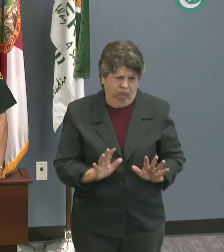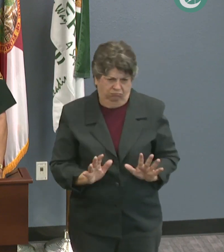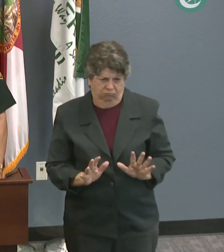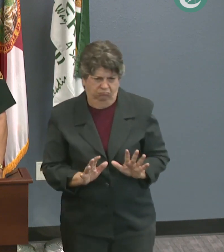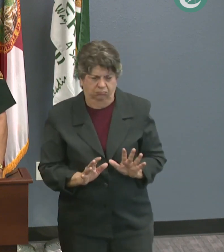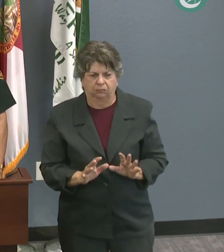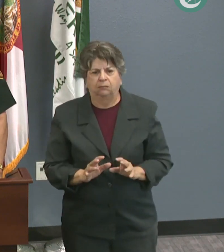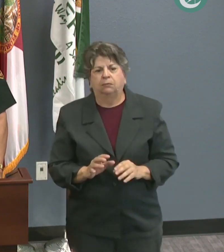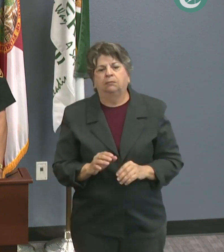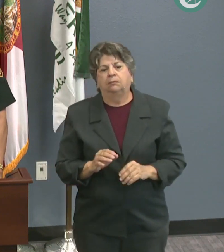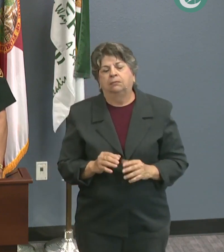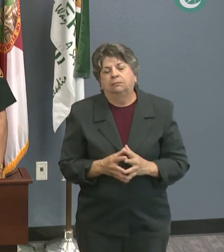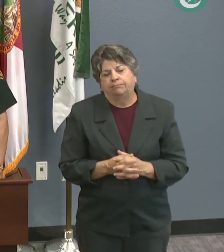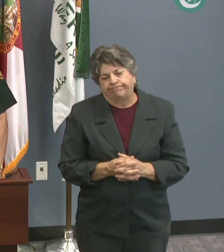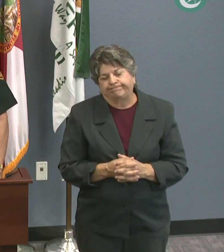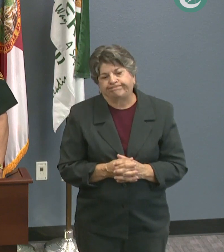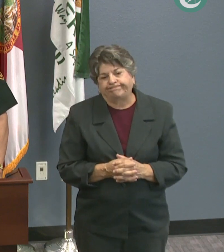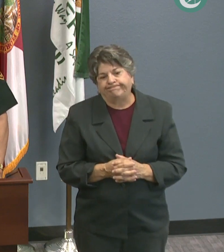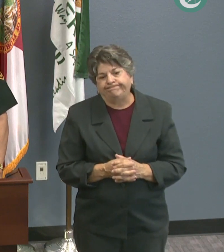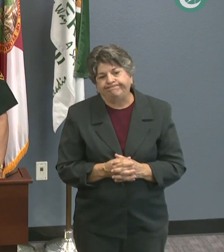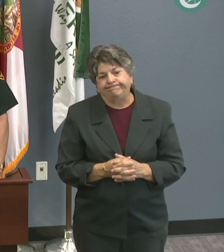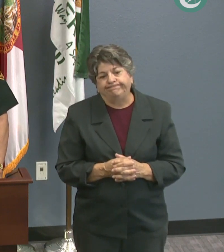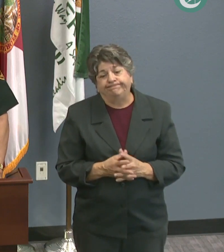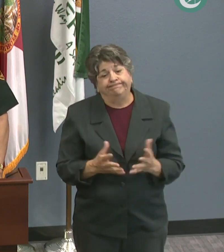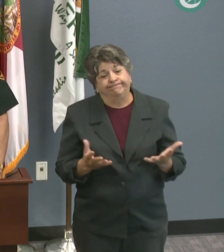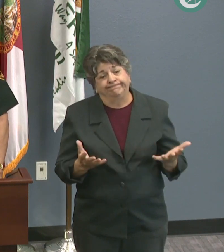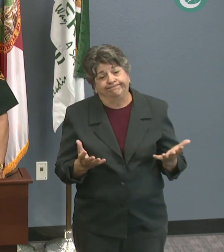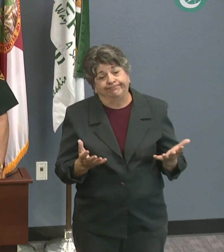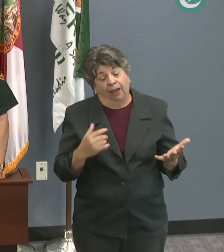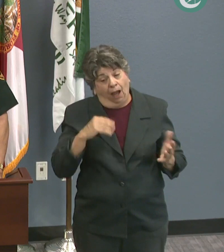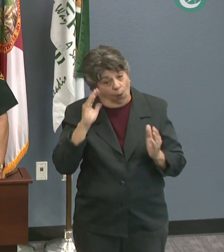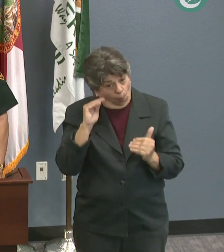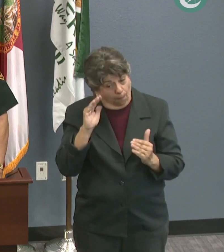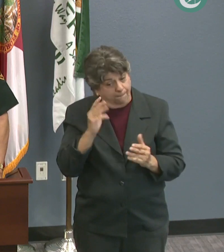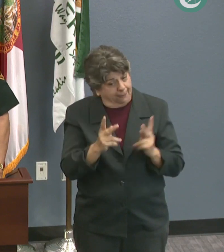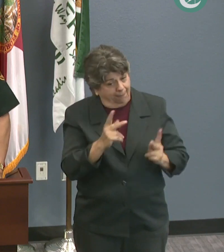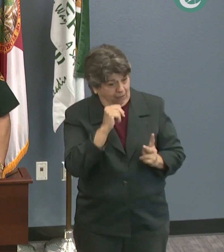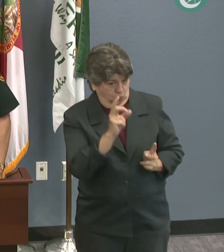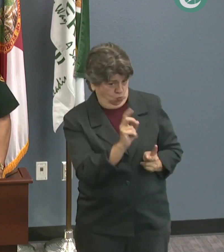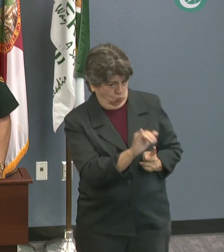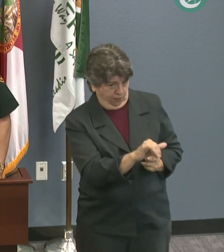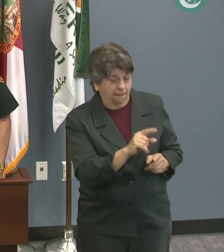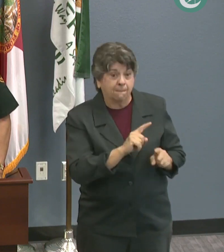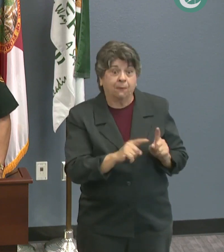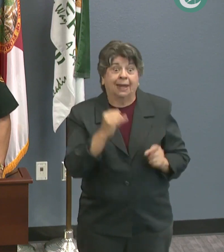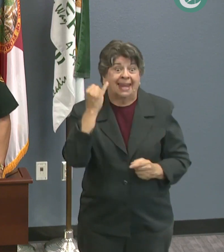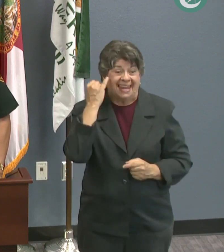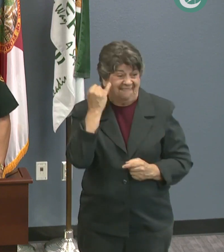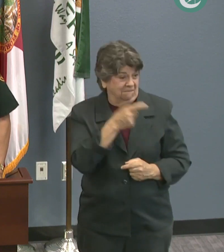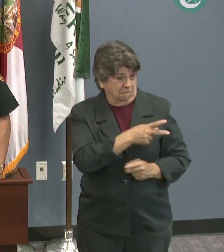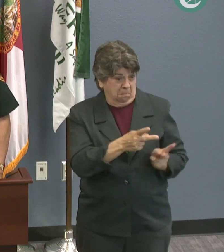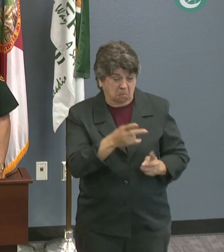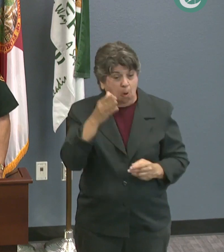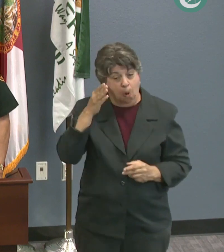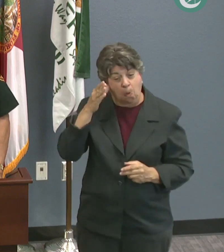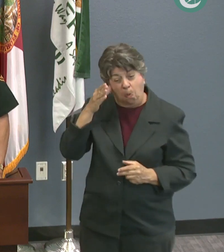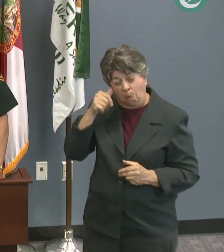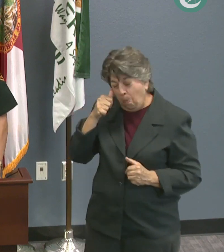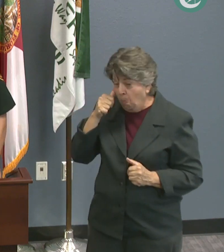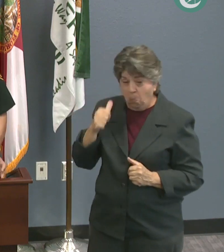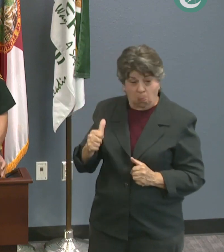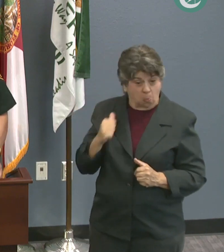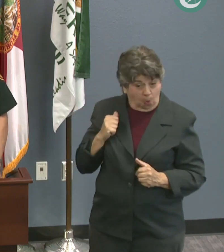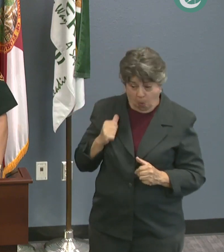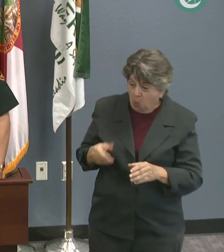but if people, for whatever reason, and I hope they don't, are absolutely defiant about it and refuse to abide by